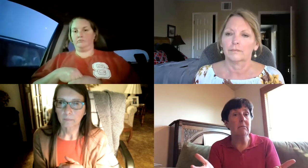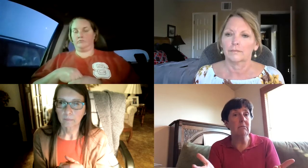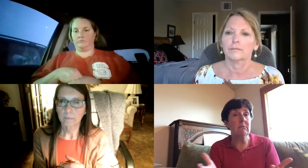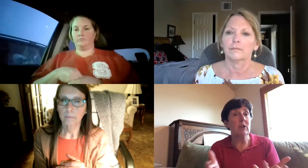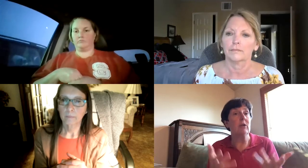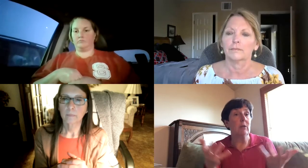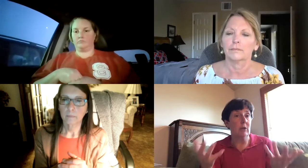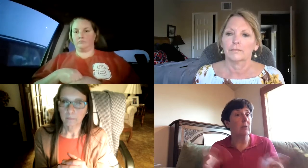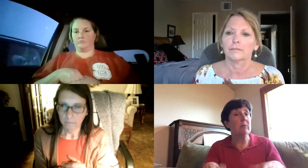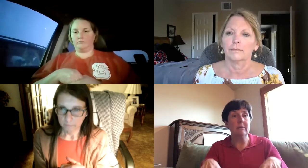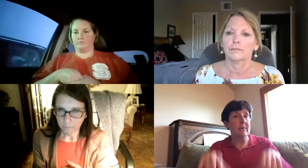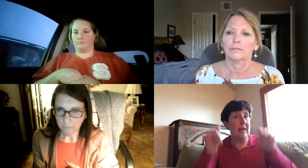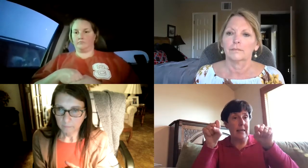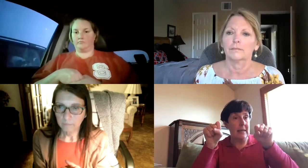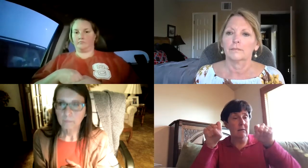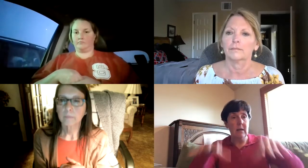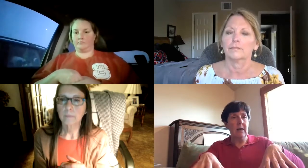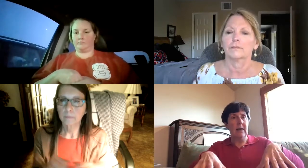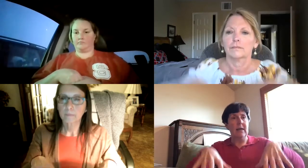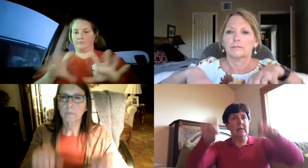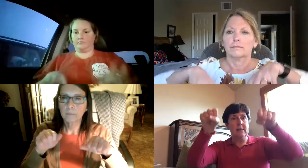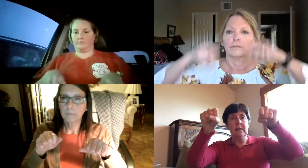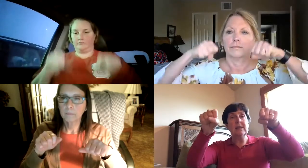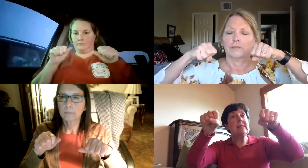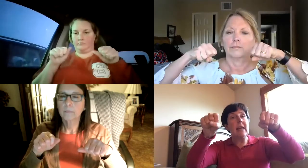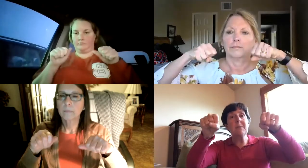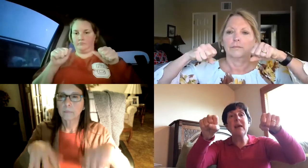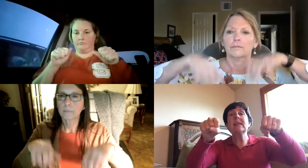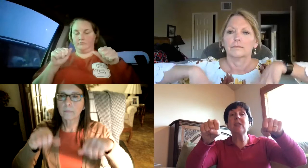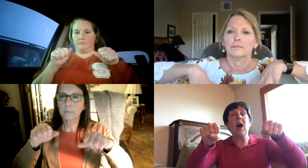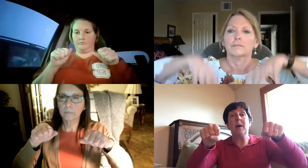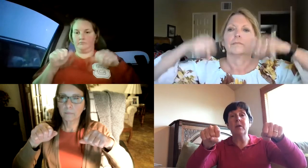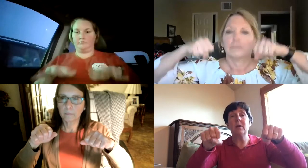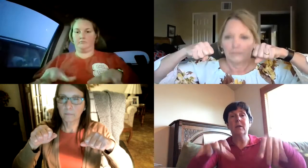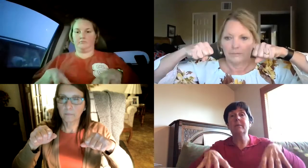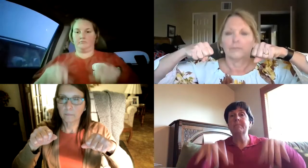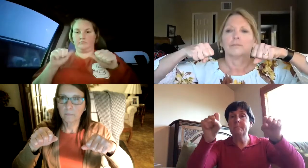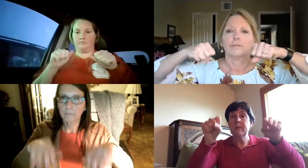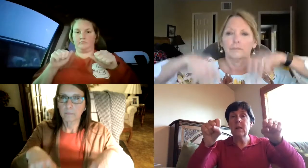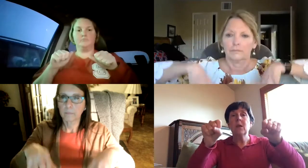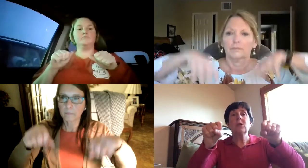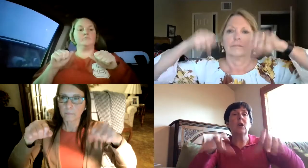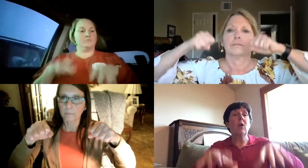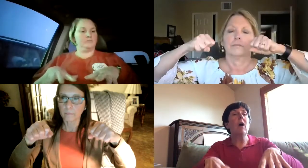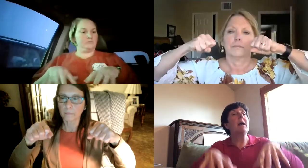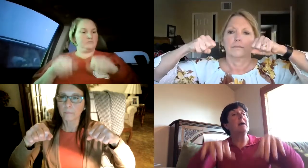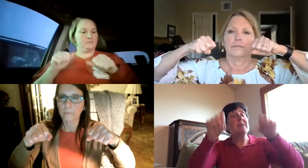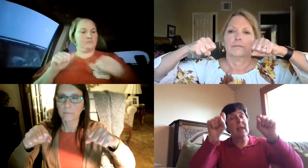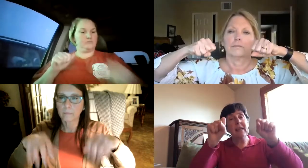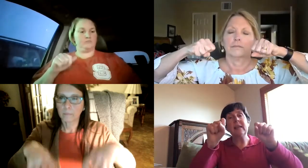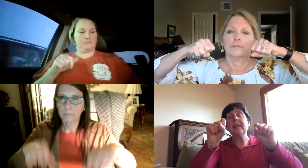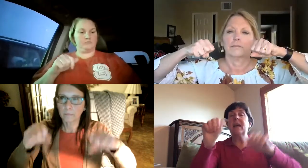sign. You're taking is the same as adopt. So I